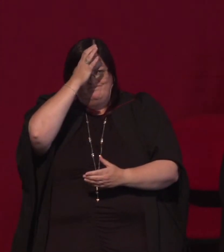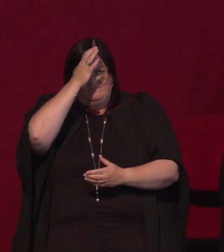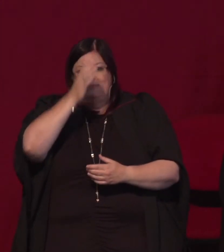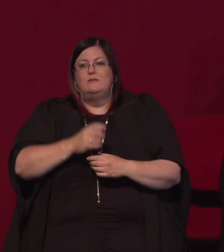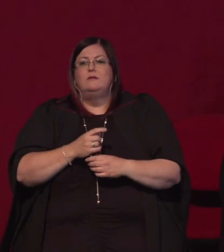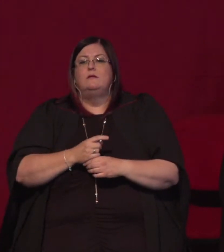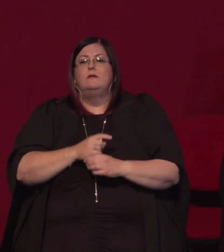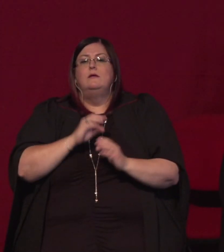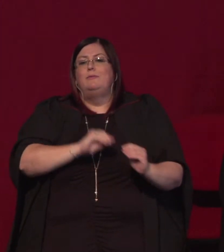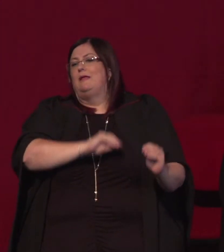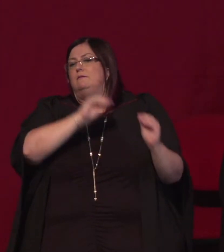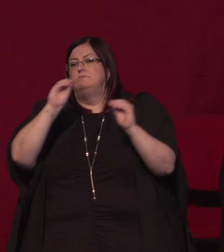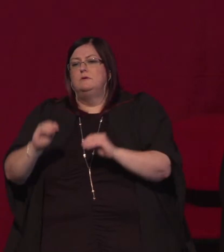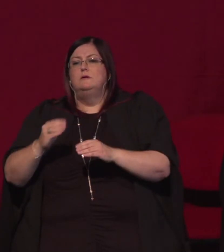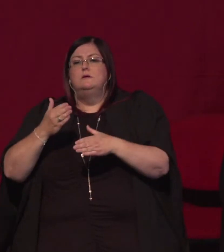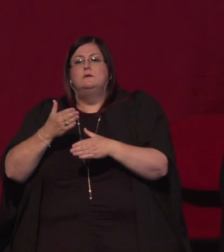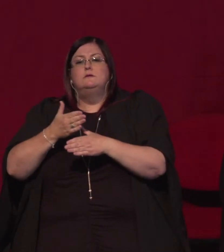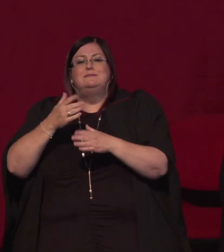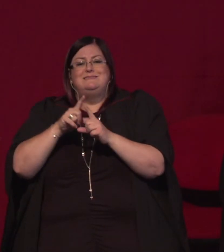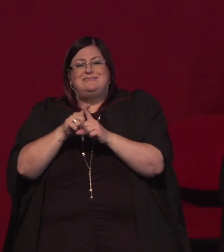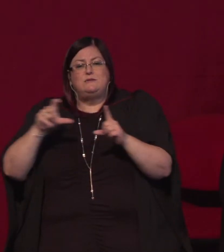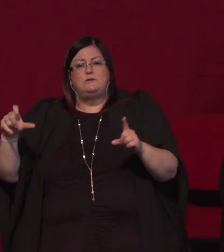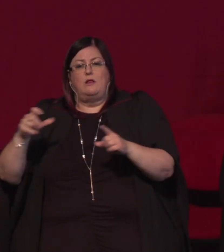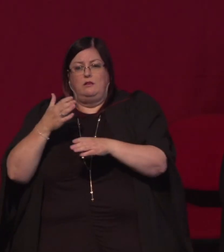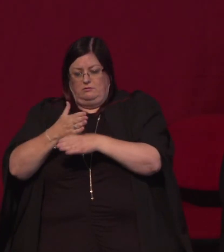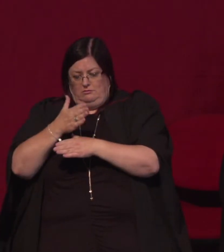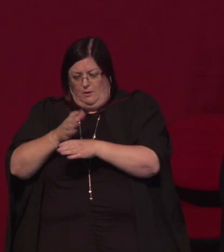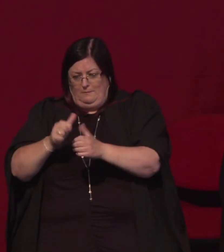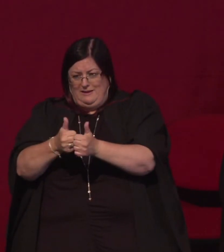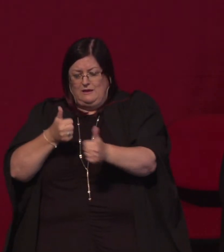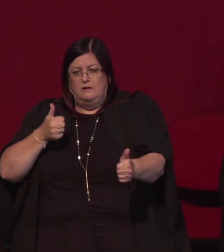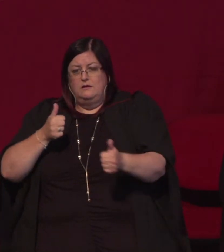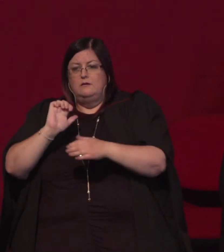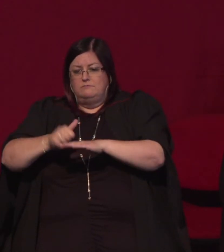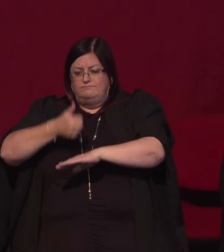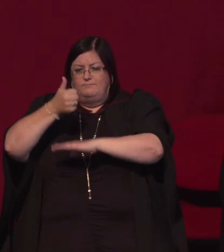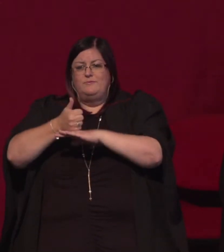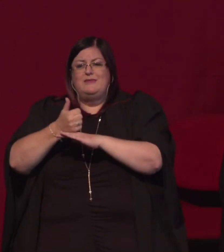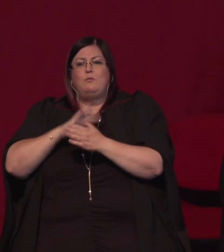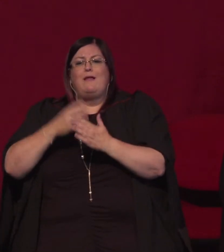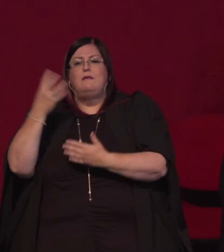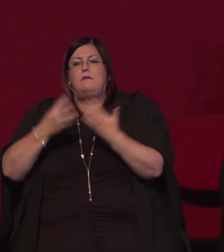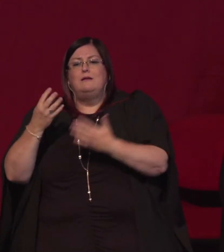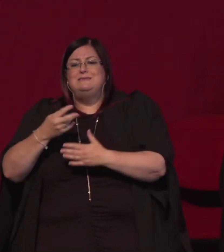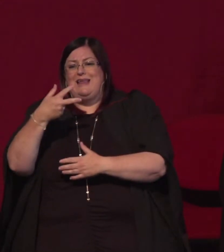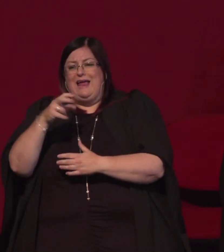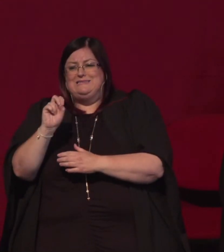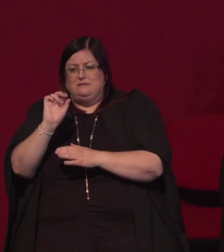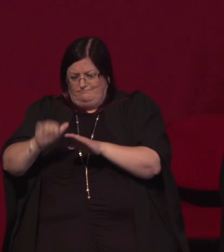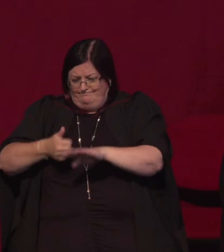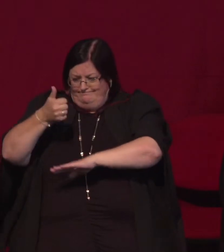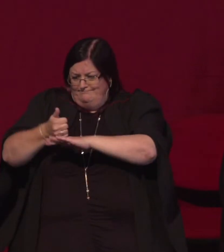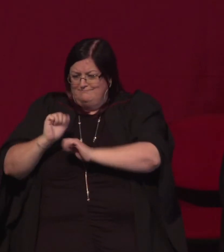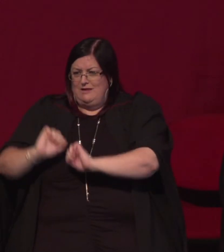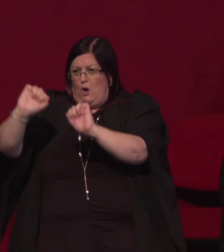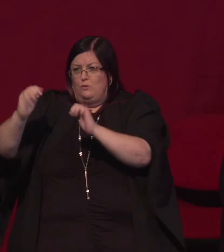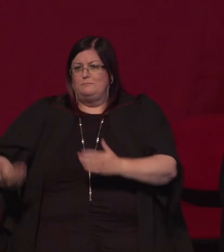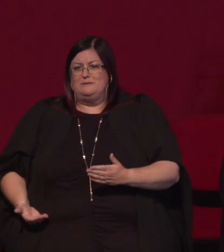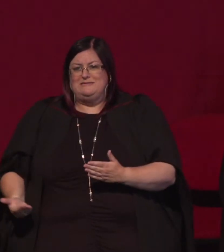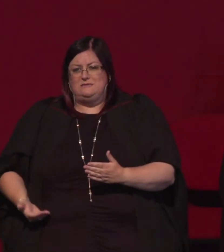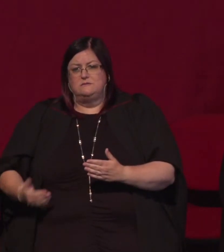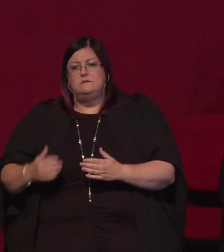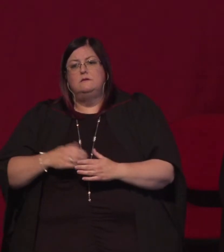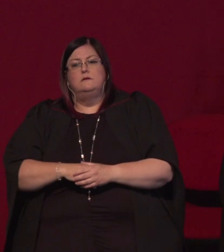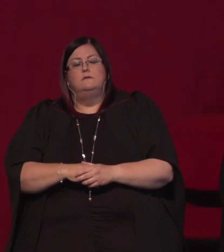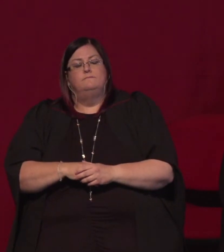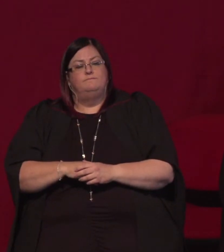Matthew moved to Digital Equipment Corporation before taking the plunge in the late 1980s and founding his own software